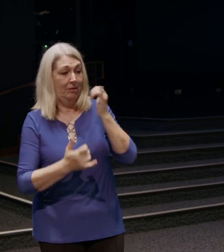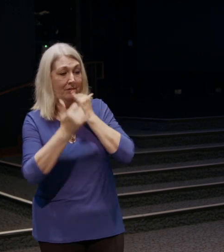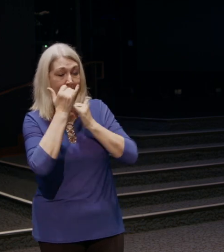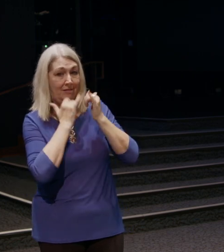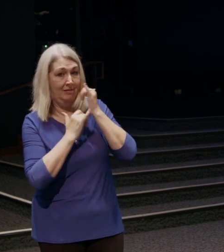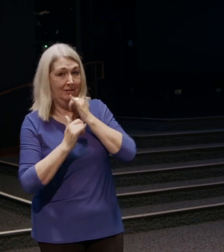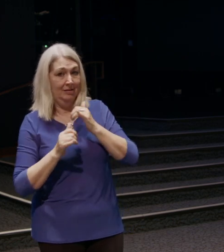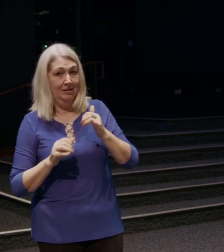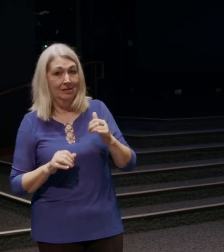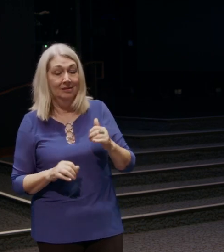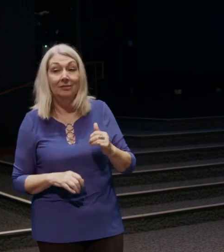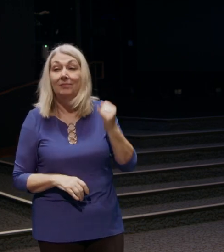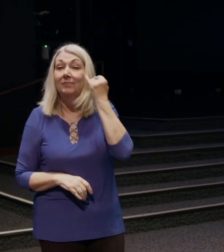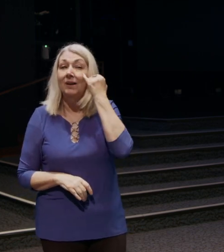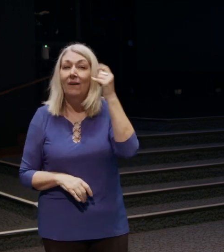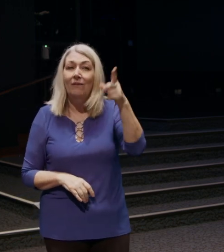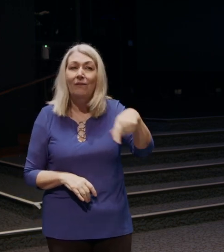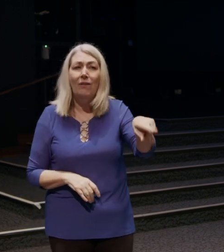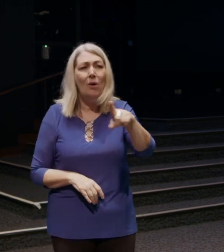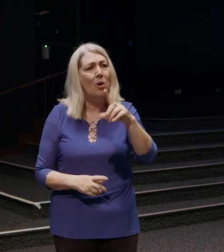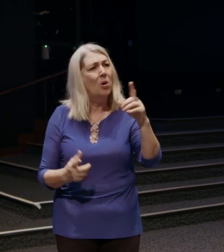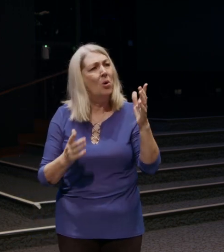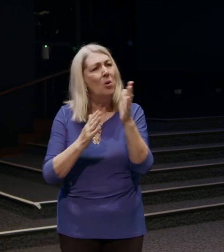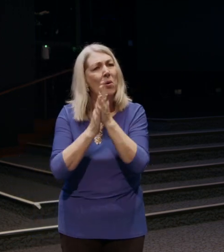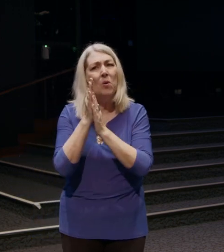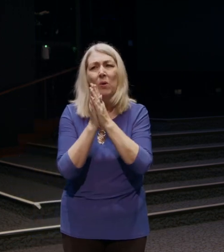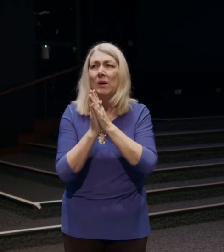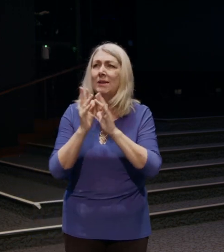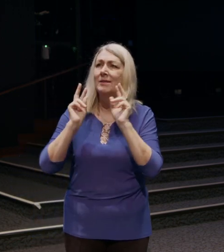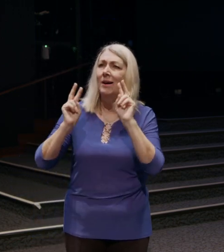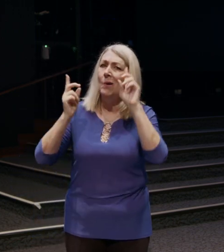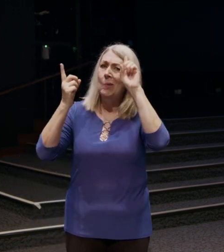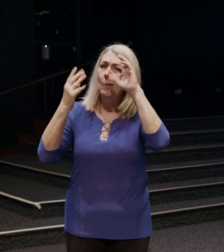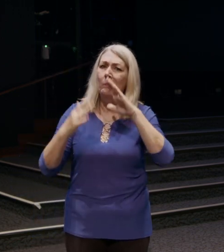Now, if you're waiting for an insurance executive